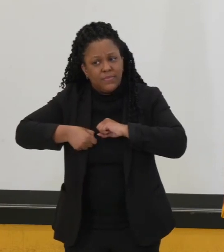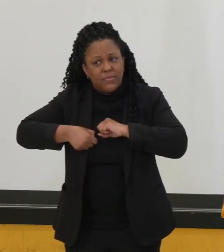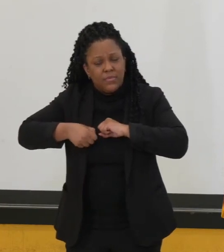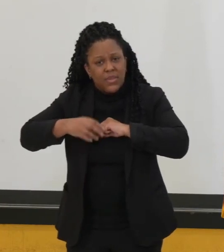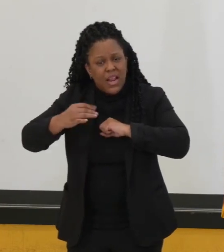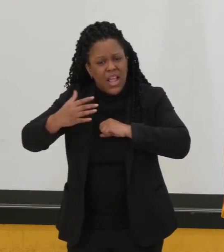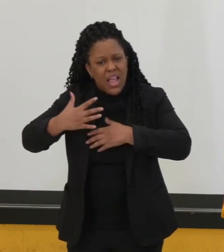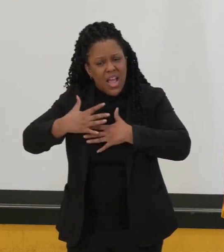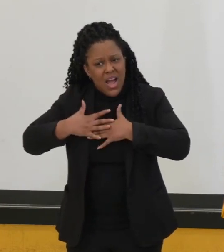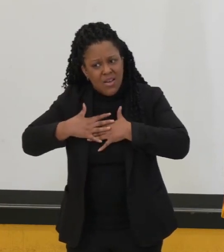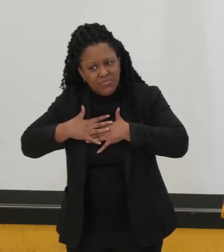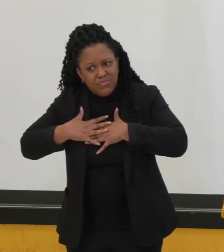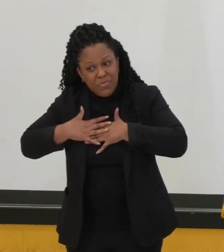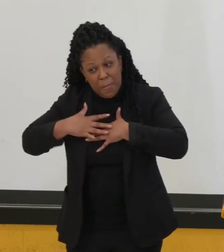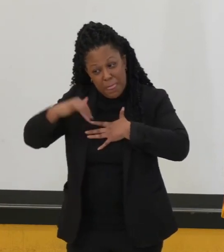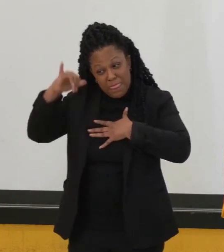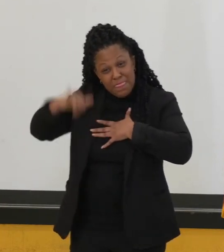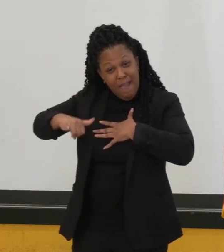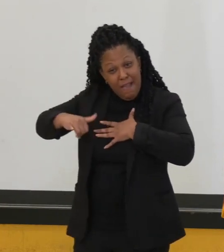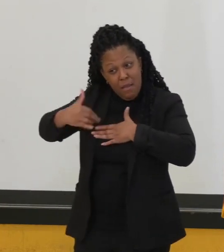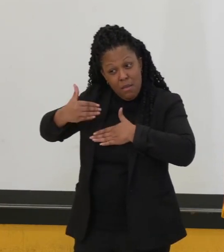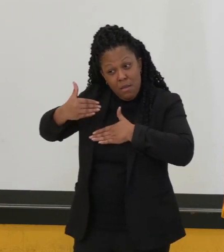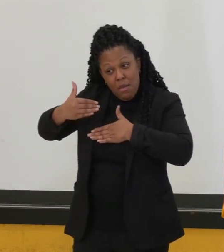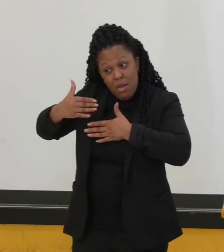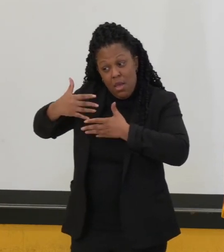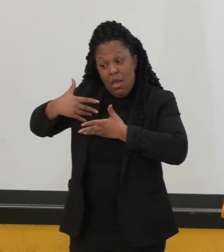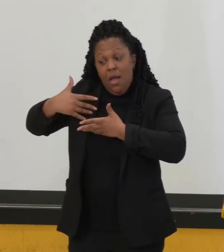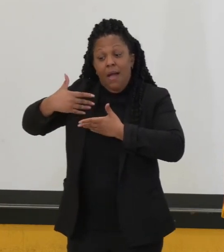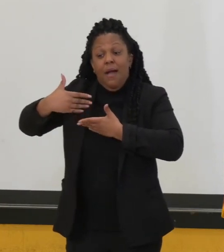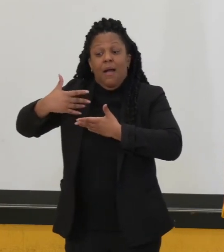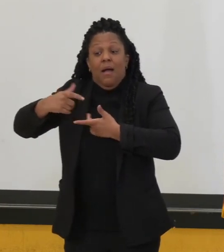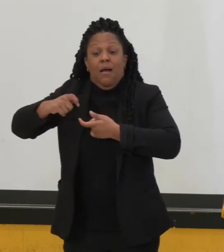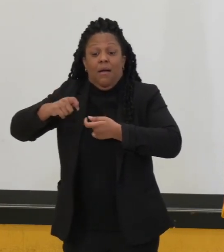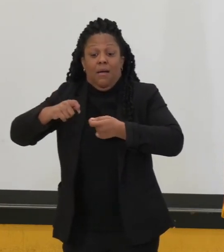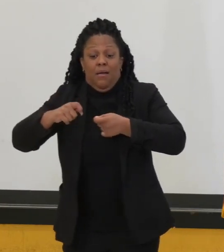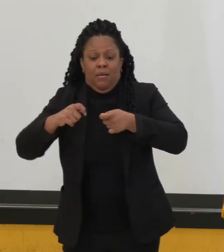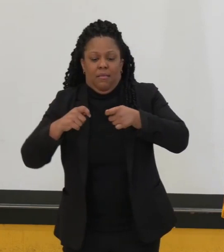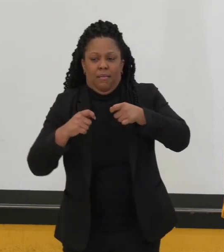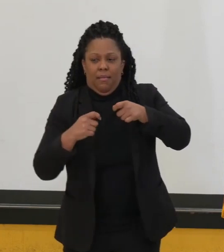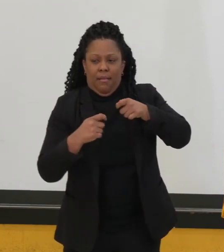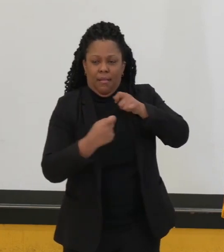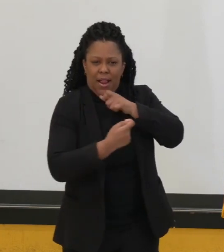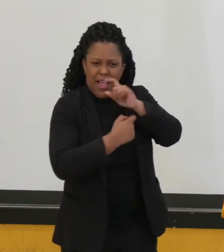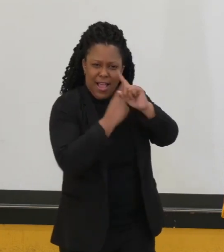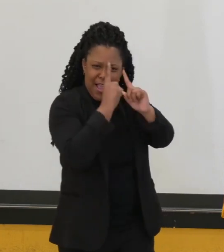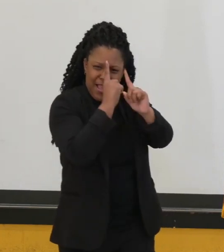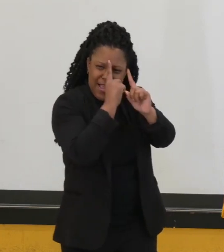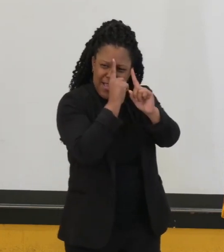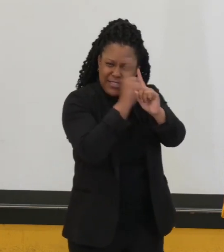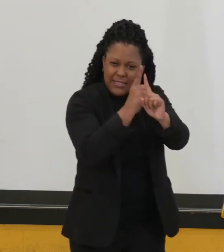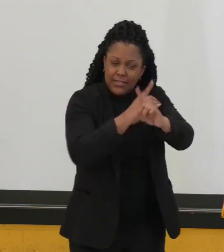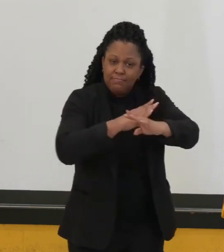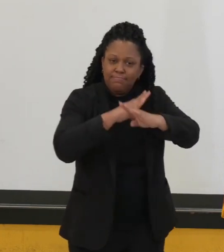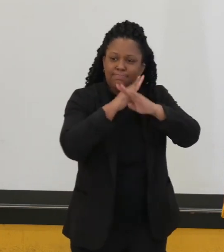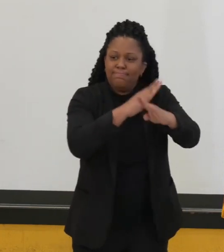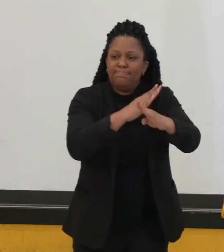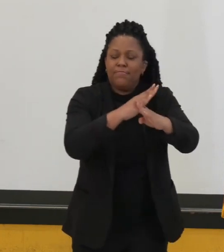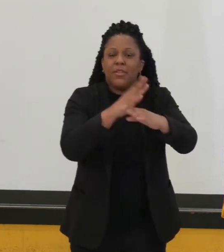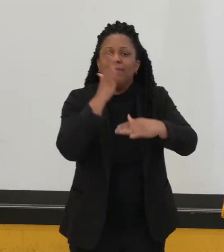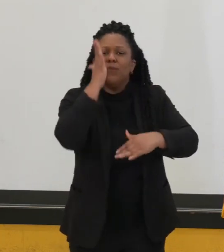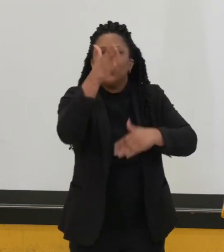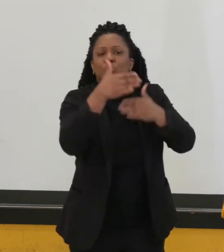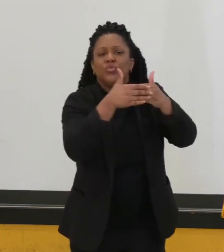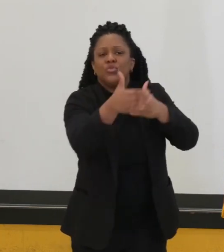into how we urgently stop these trends from recurring in our community.